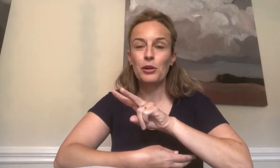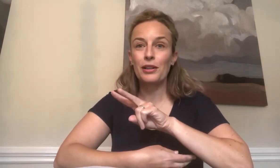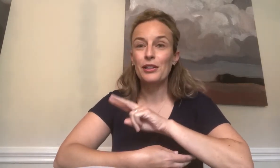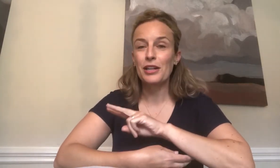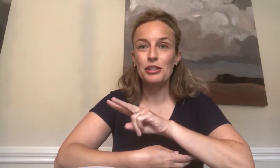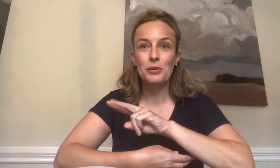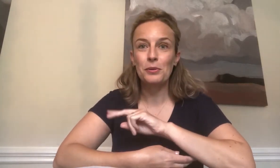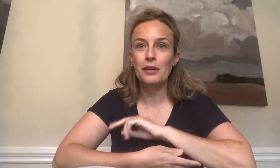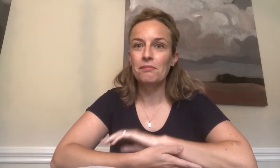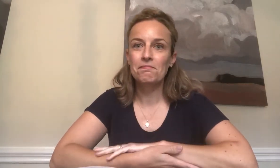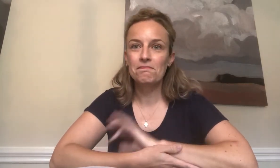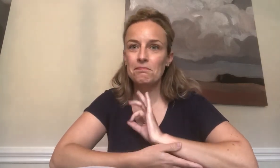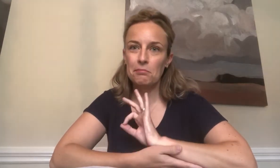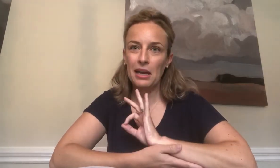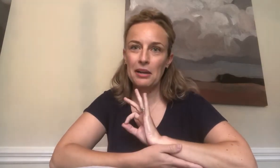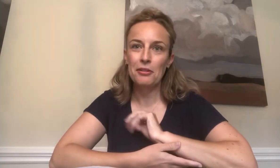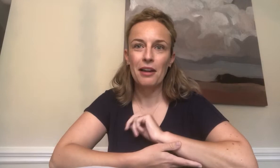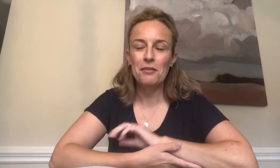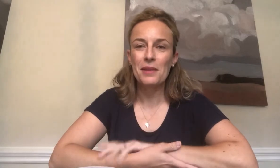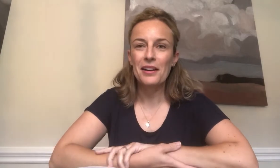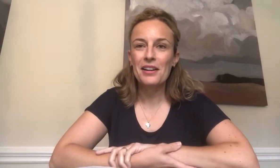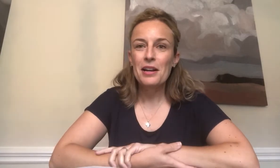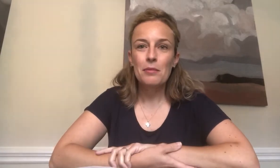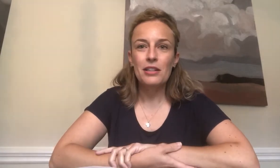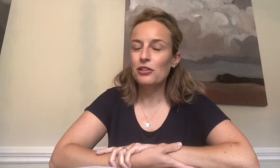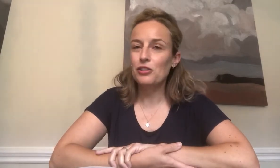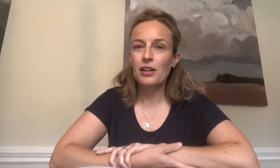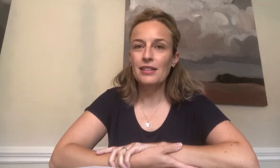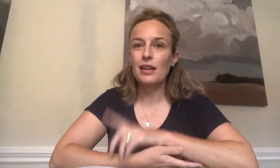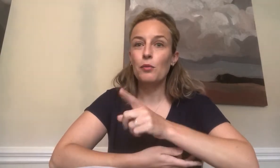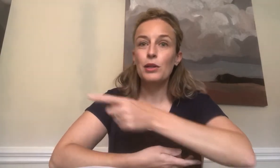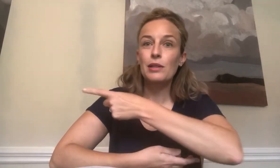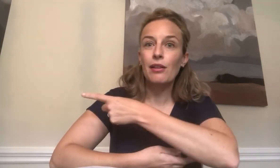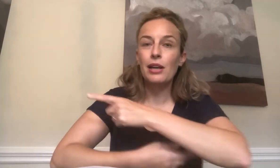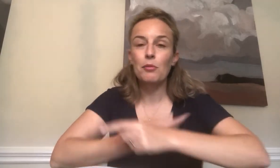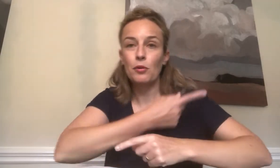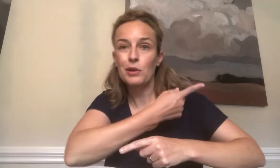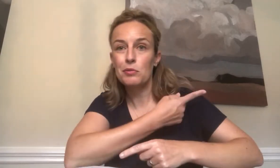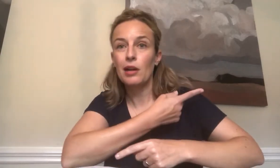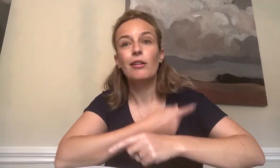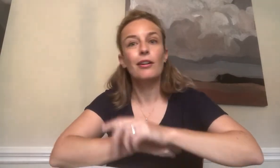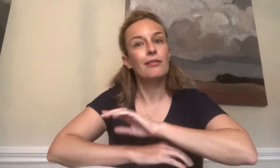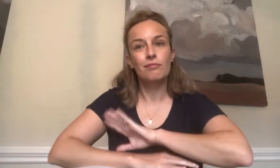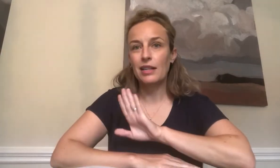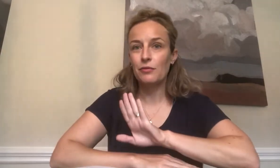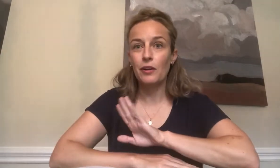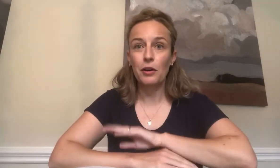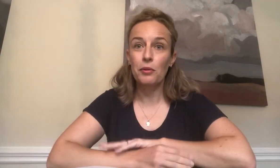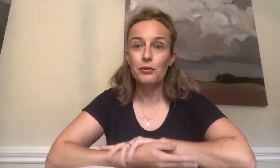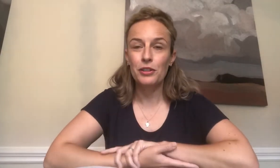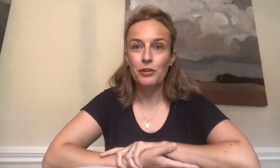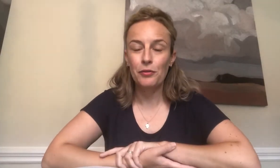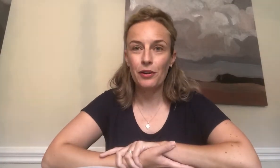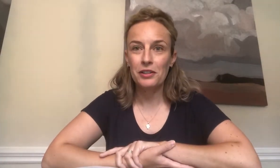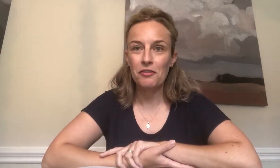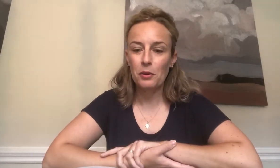and look at you and be a-okay from there. But just do not say, will you tell him or will you tell her? That's very rude to do for a deaf